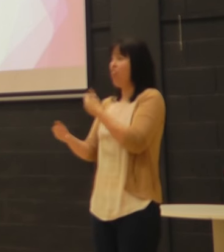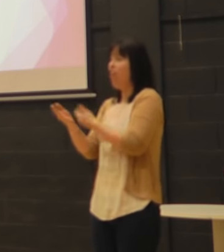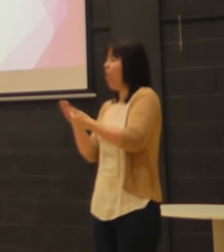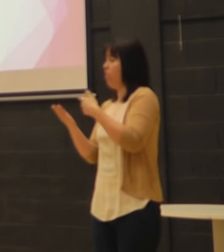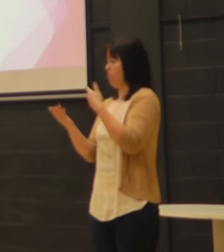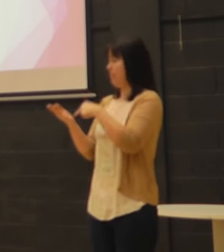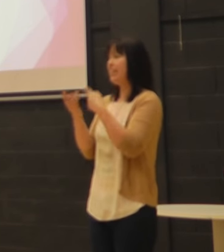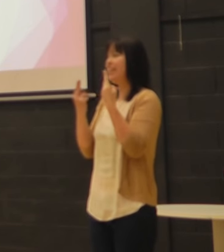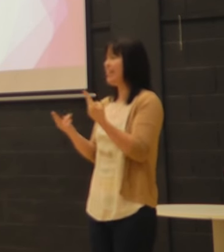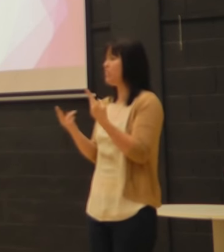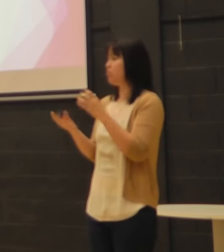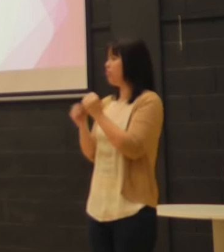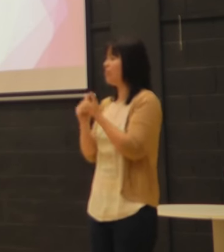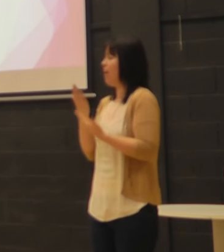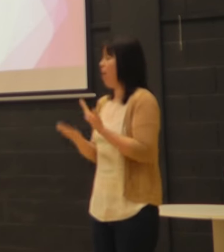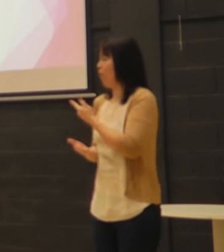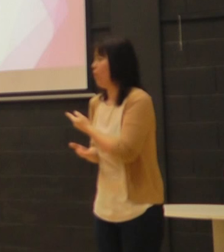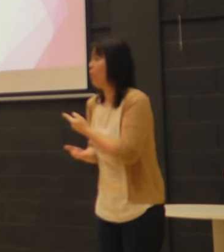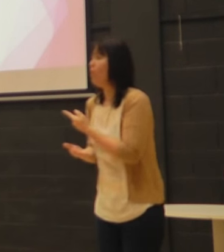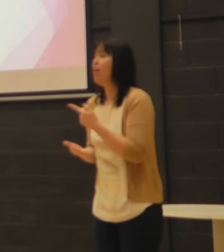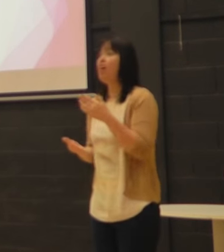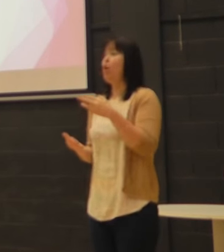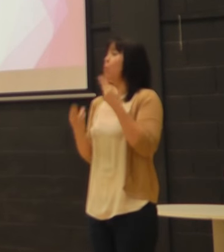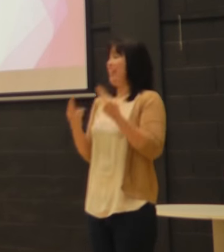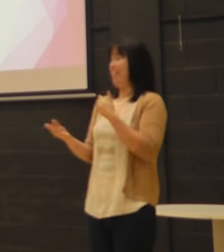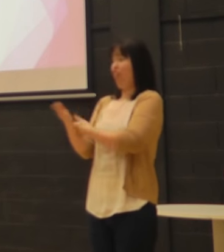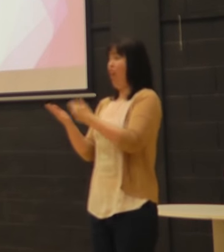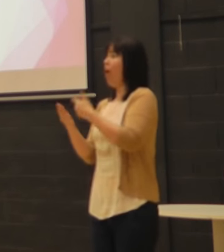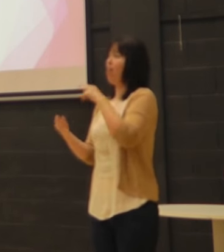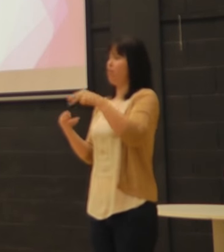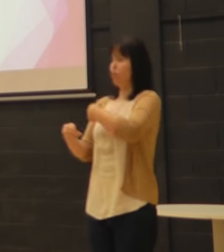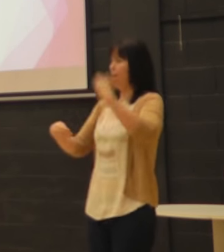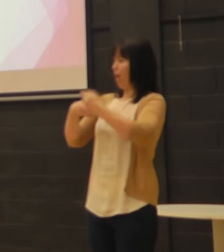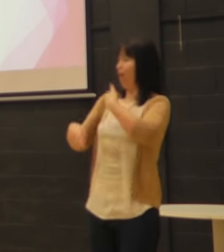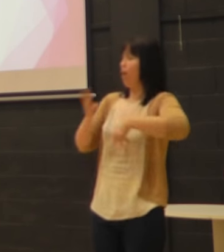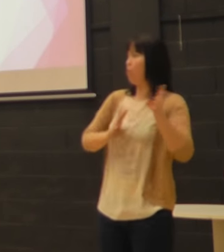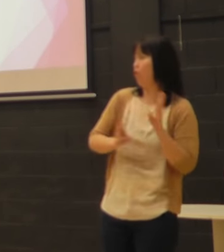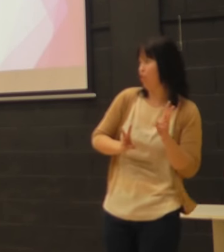thing that we need from the law is that it doesn't get in the way. There was a case,